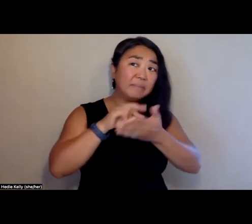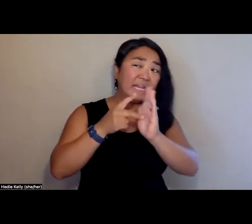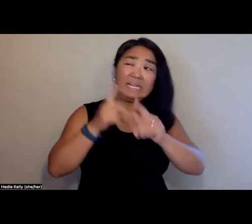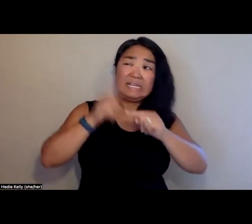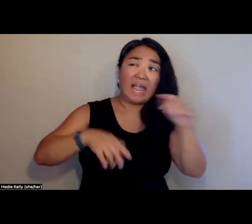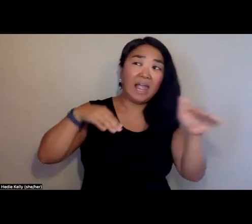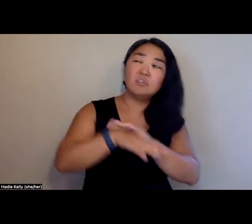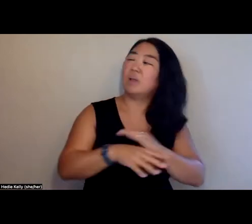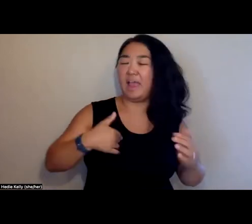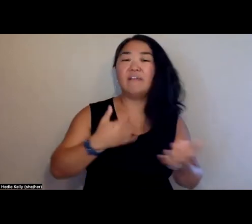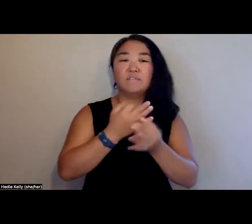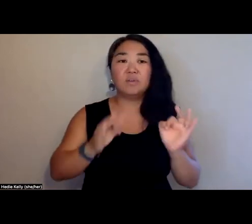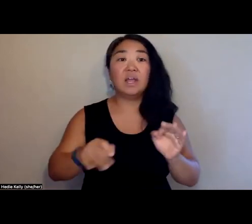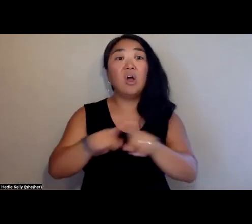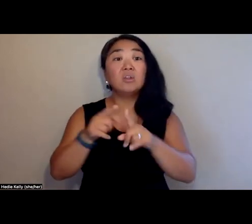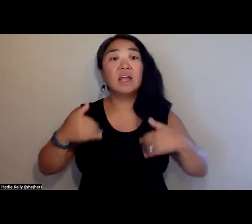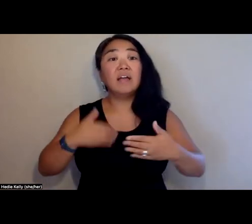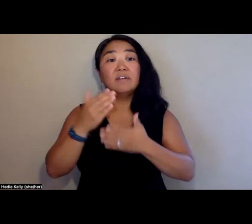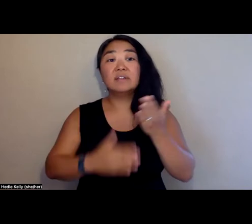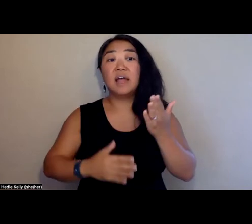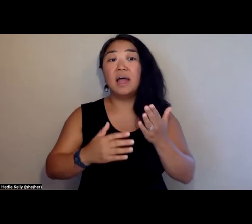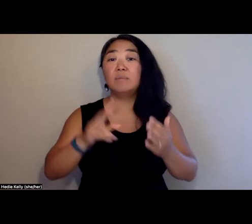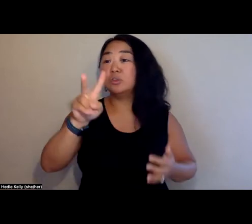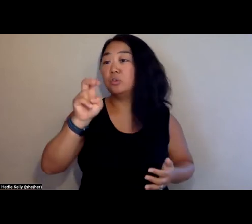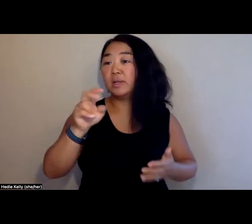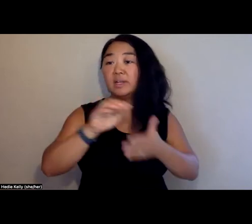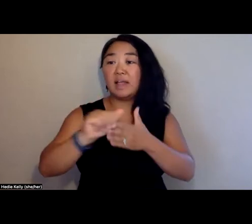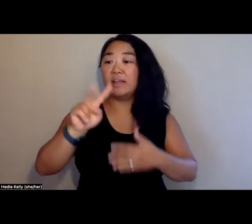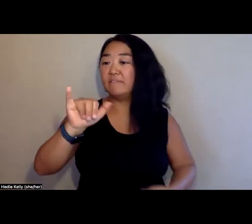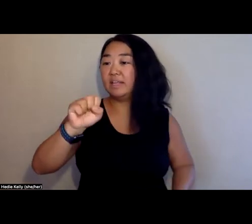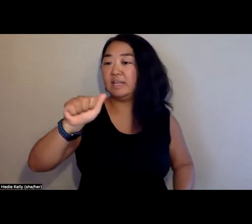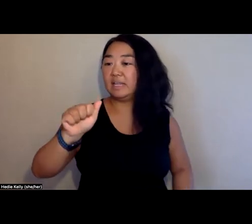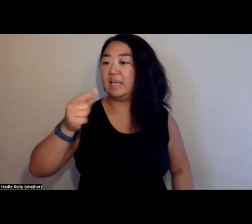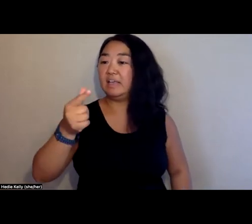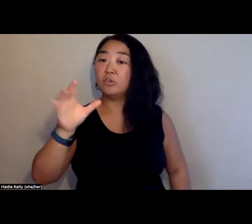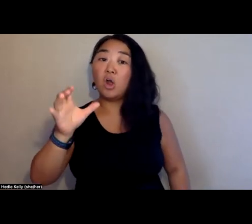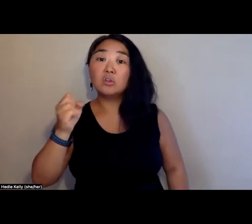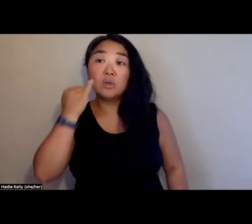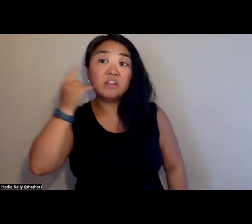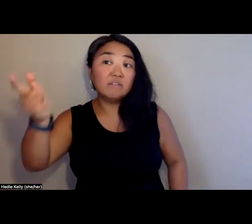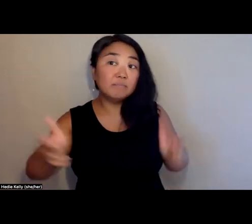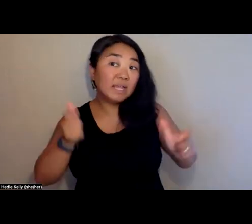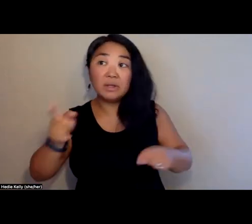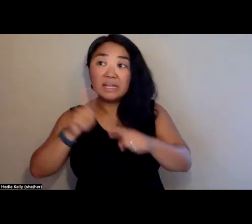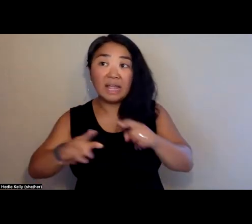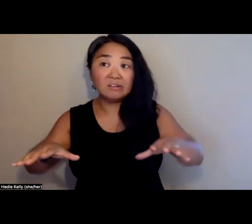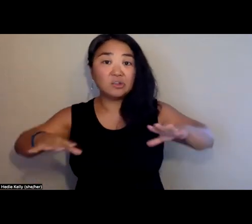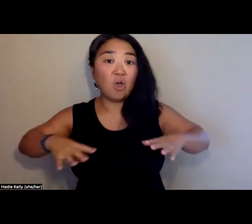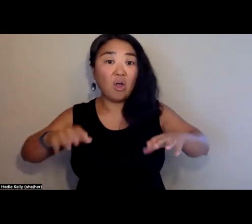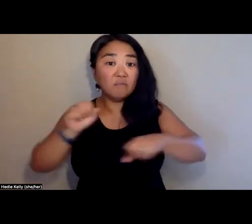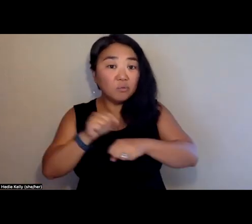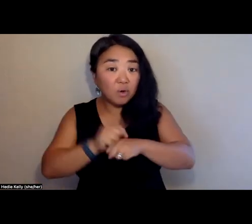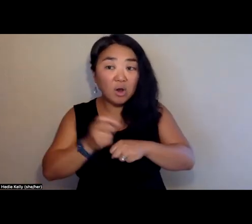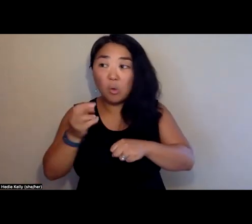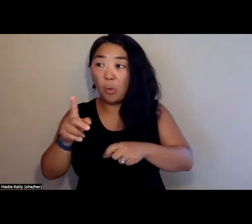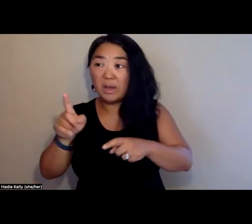some options of $200 Visa gift card stipends for someone who might not be able to take a day off work or cover childcare to help make this a